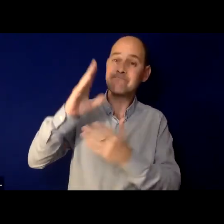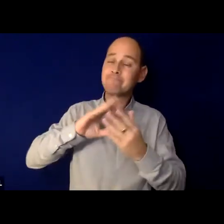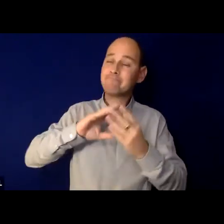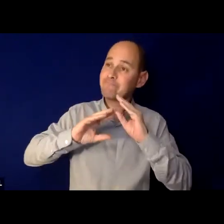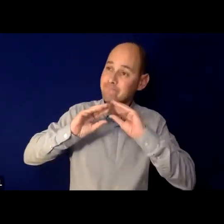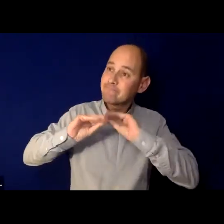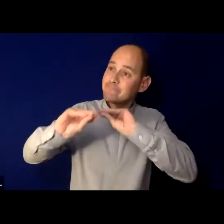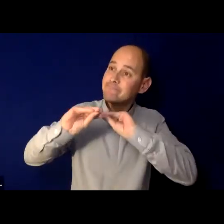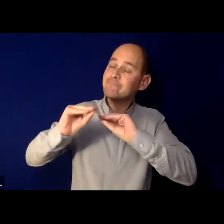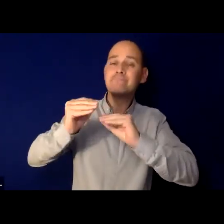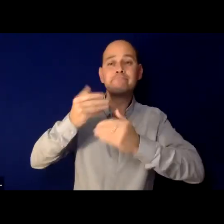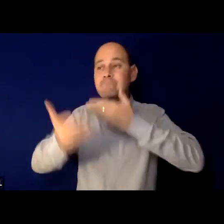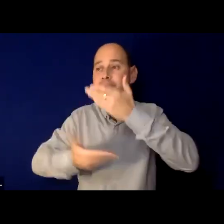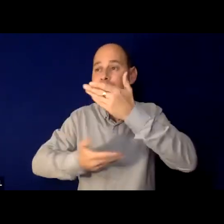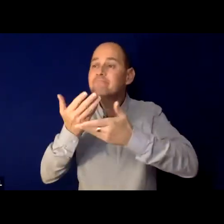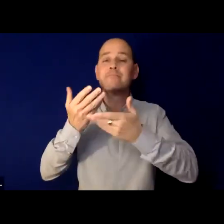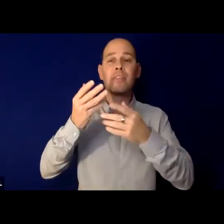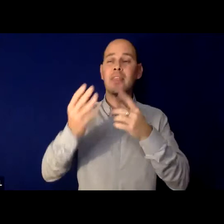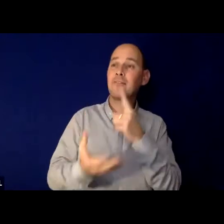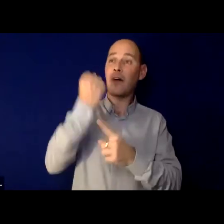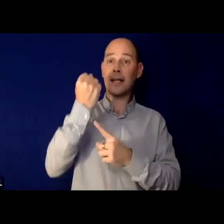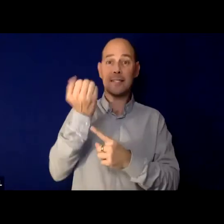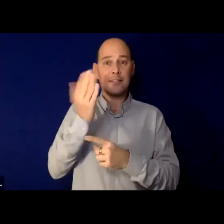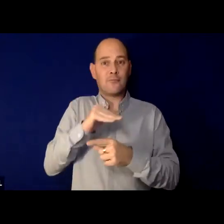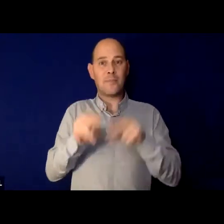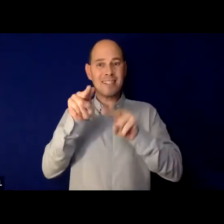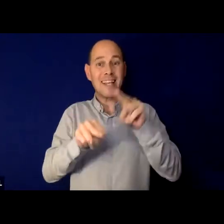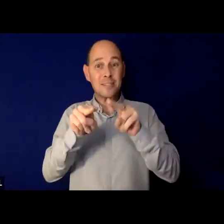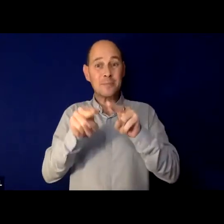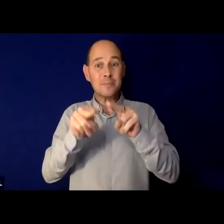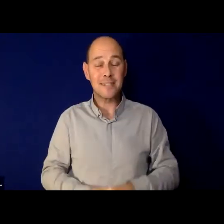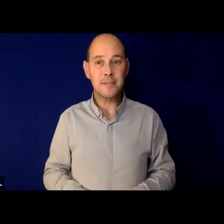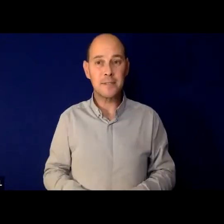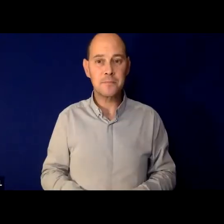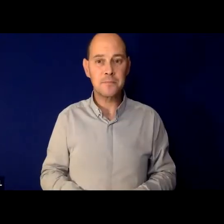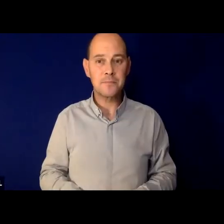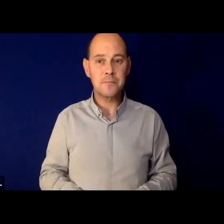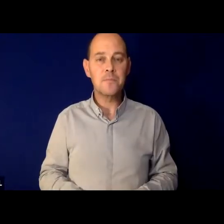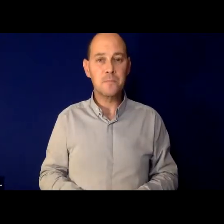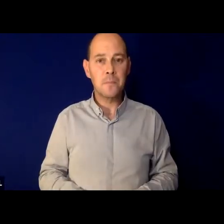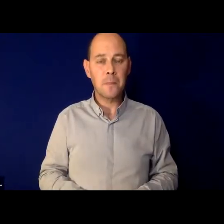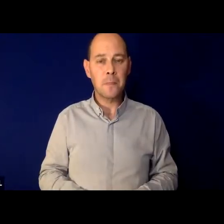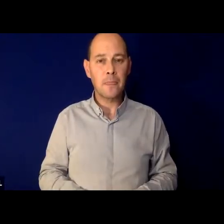the findings of the assessment for them. So a good,